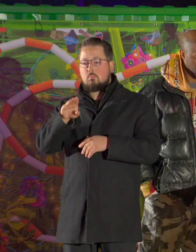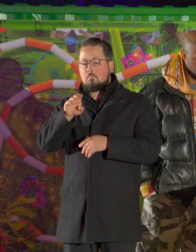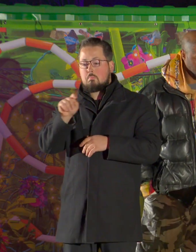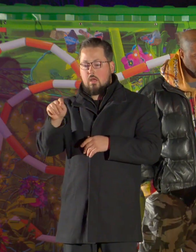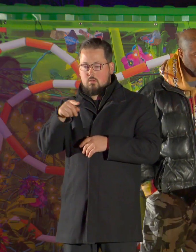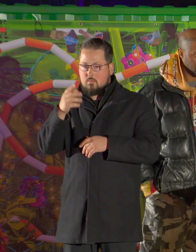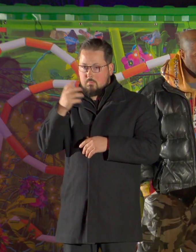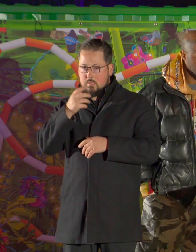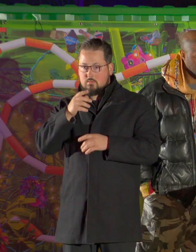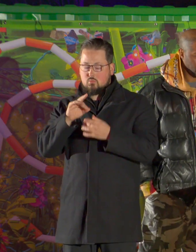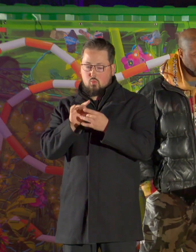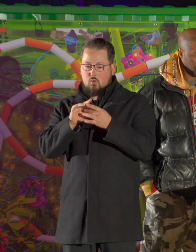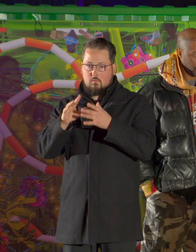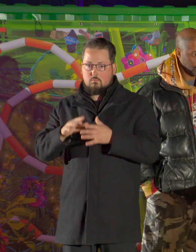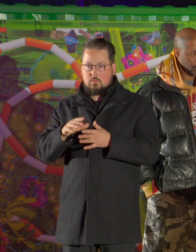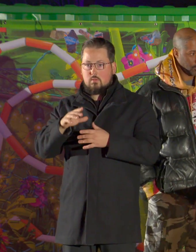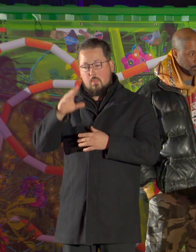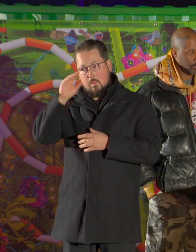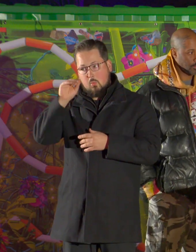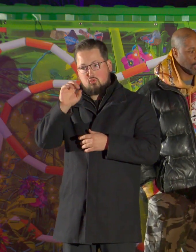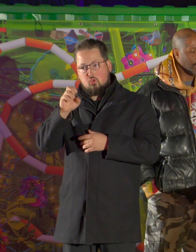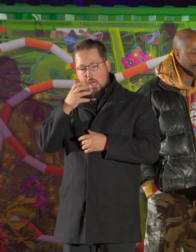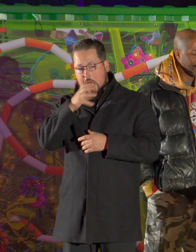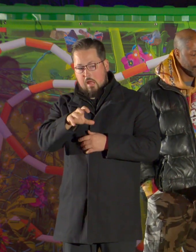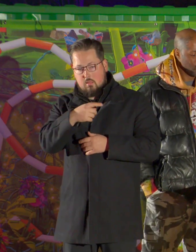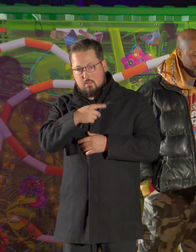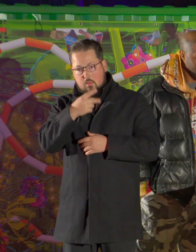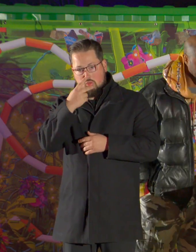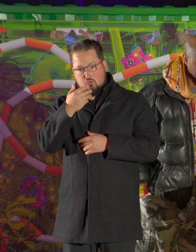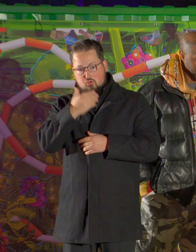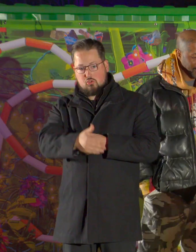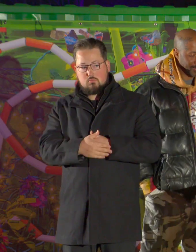amazing choreography. The boys are hot. They look good.